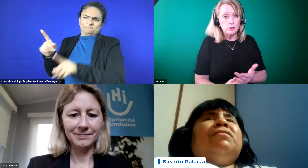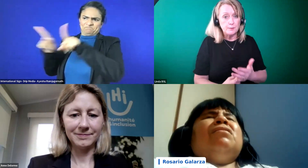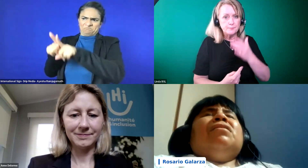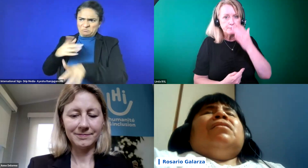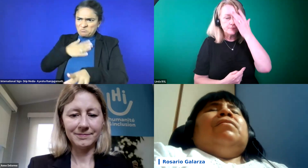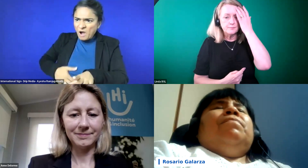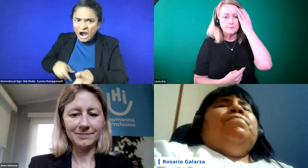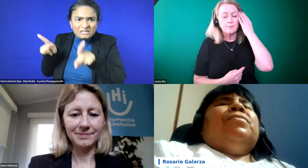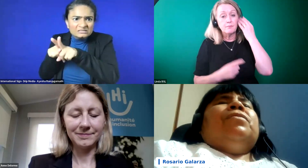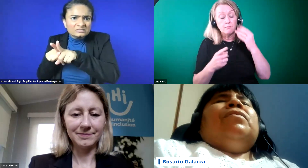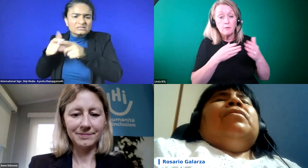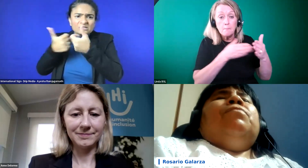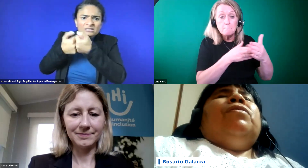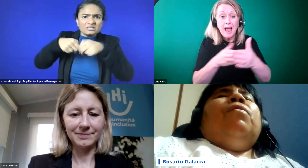intersect